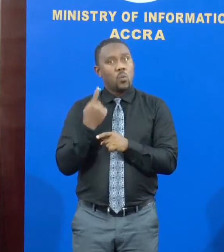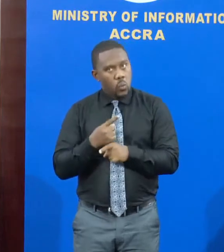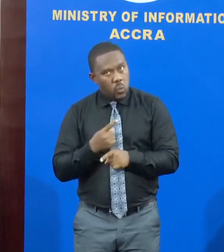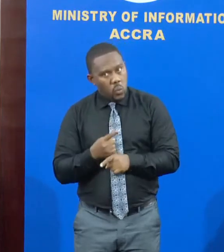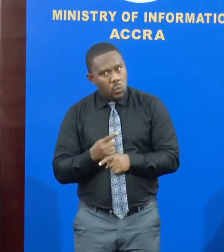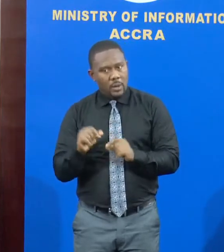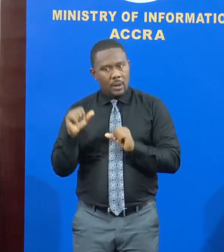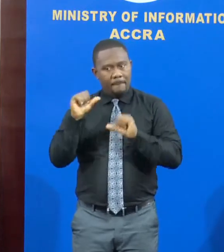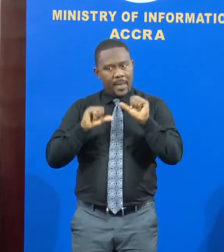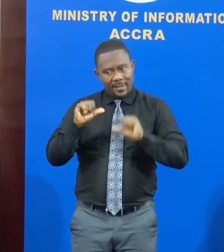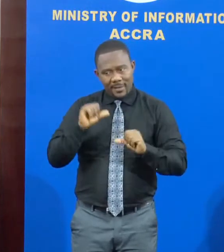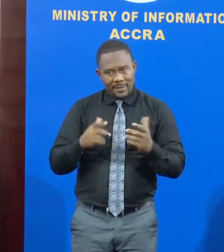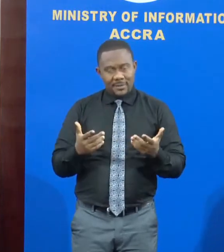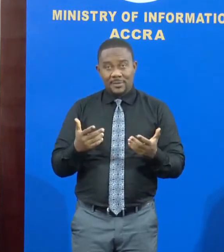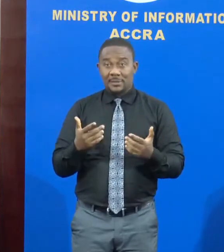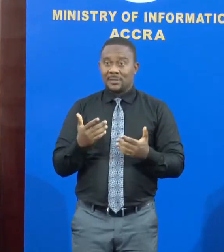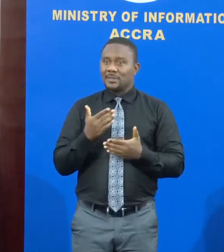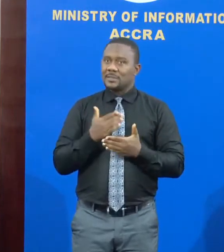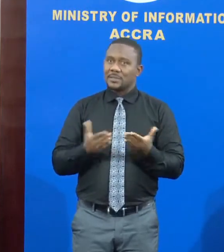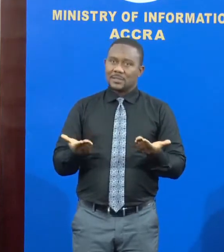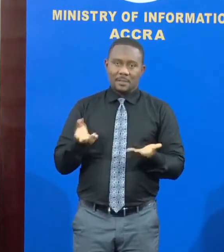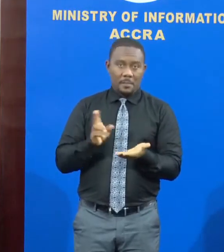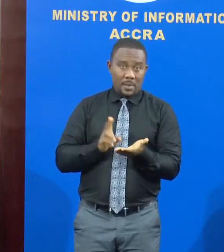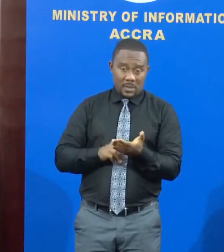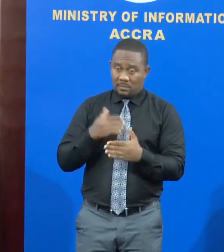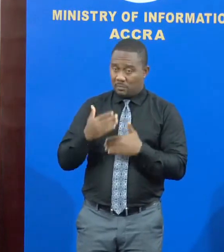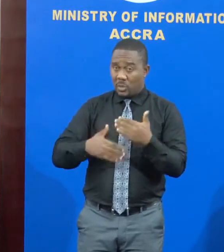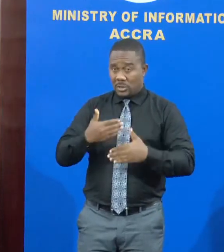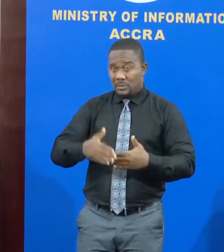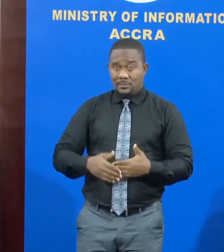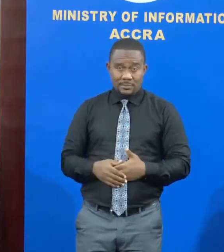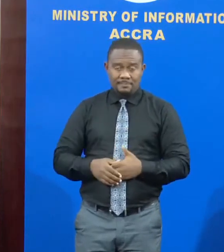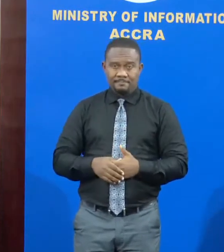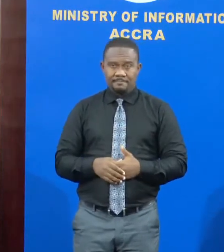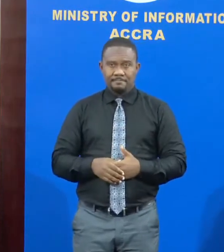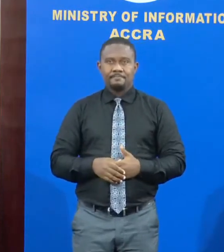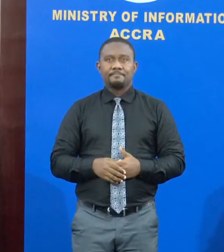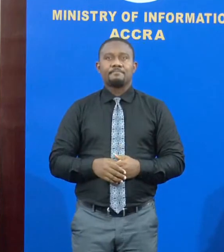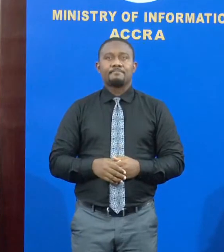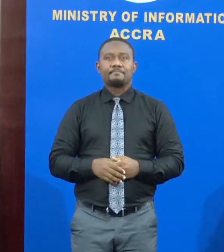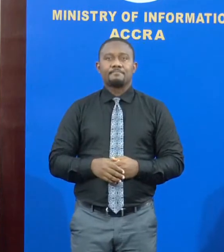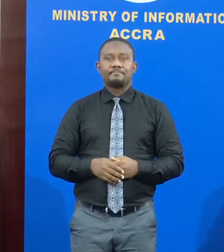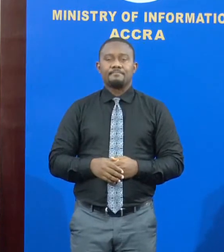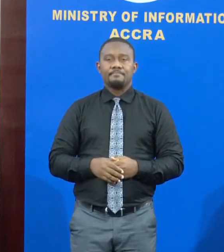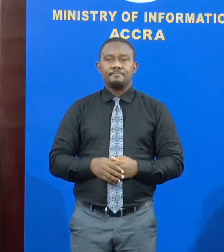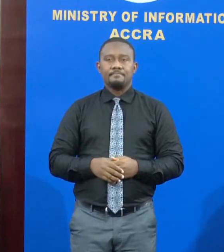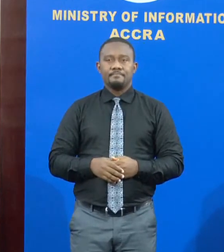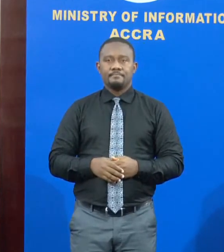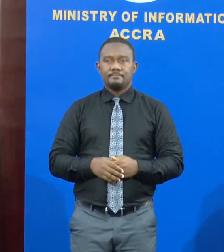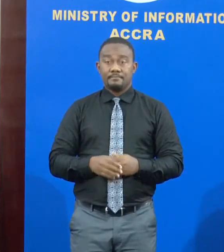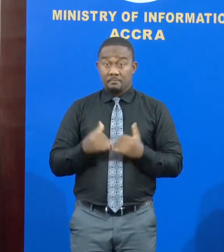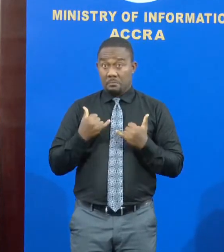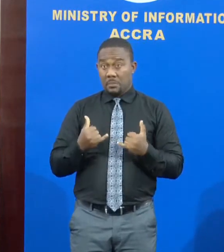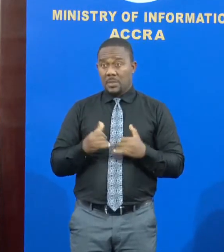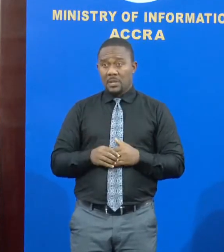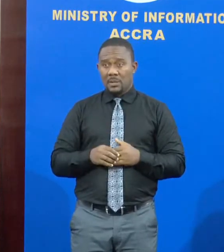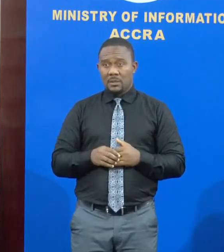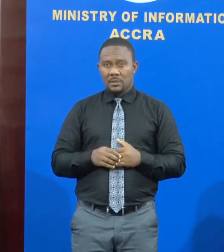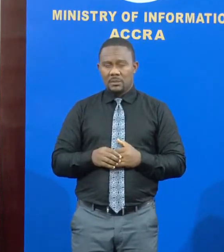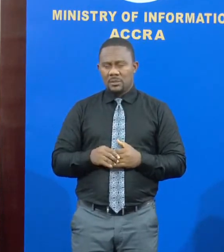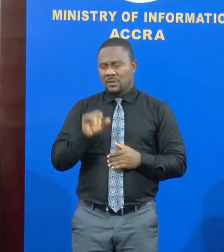even automation of some registration processes. And finally, it's worth indicating that currently, out